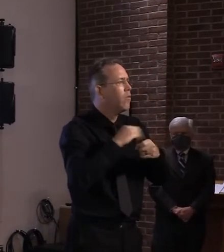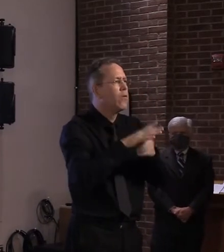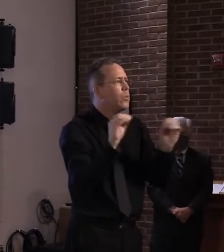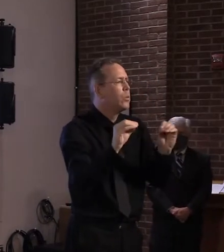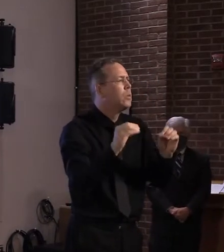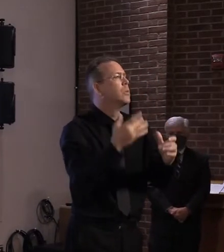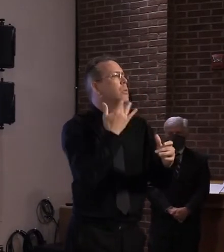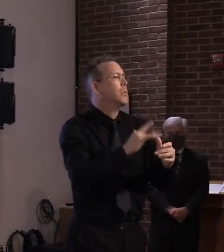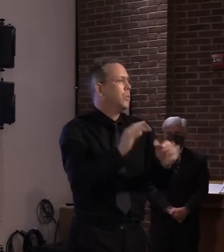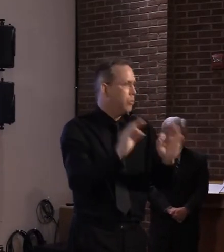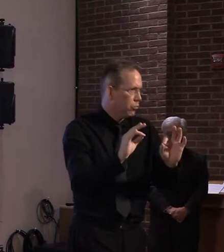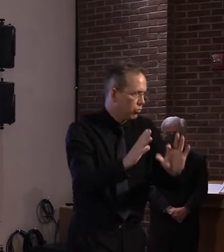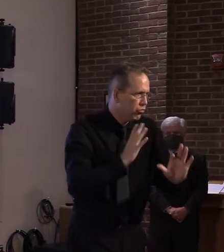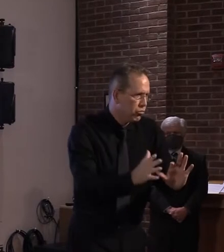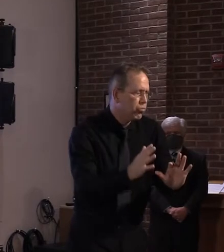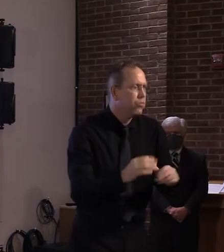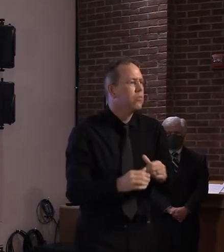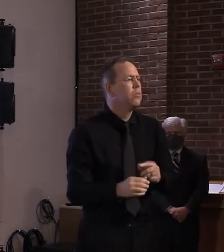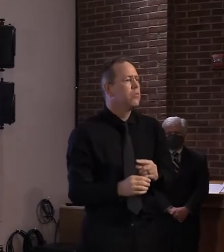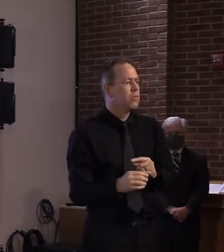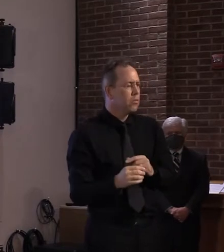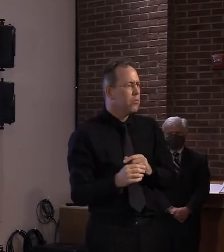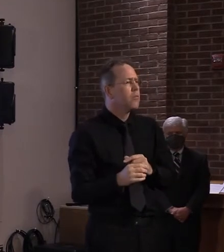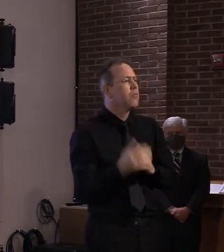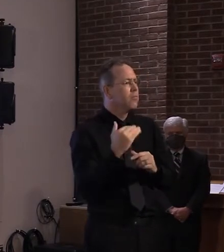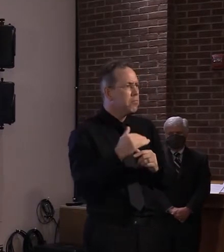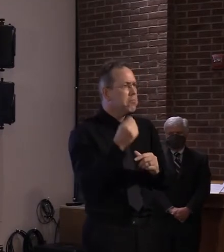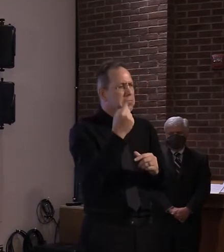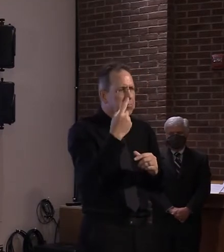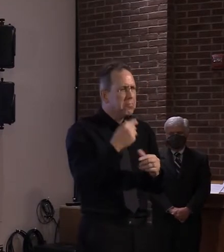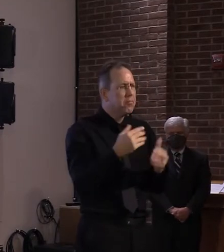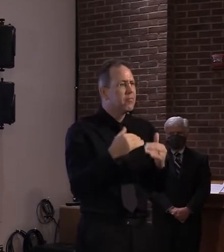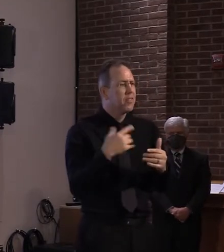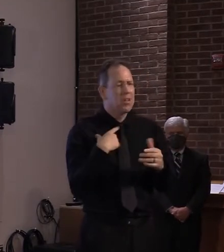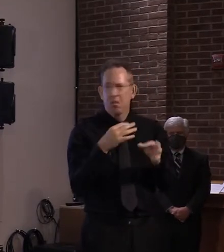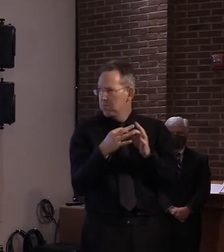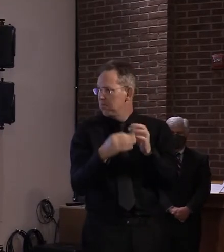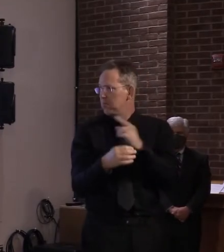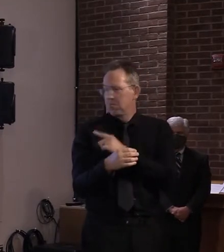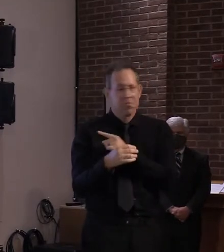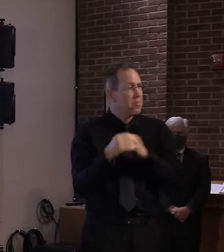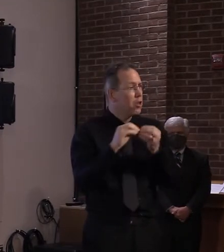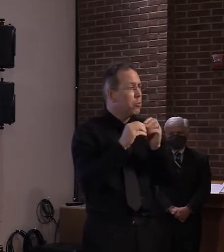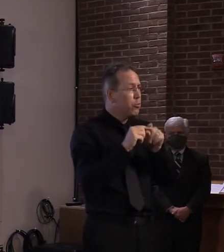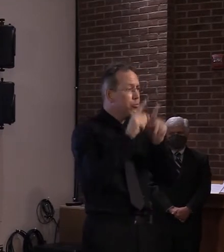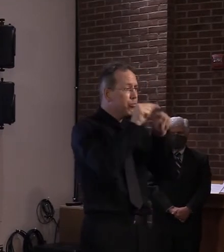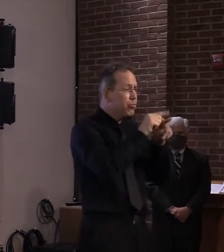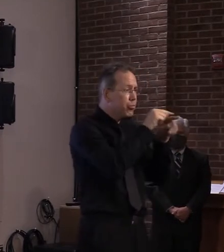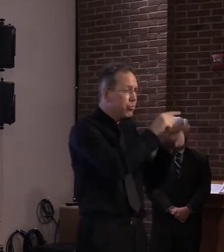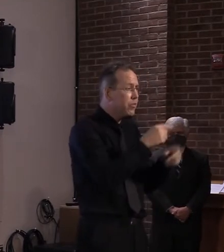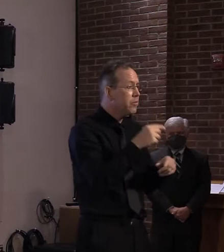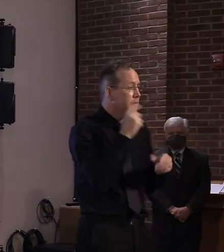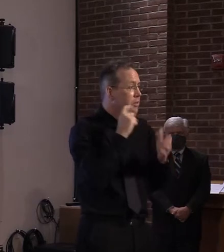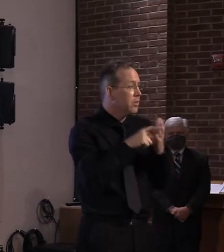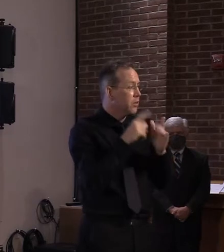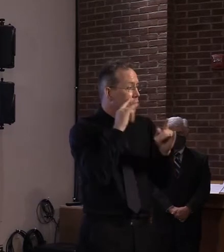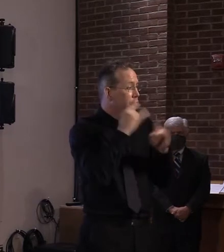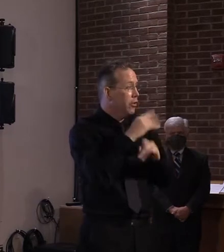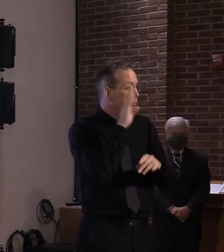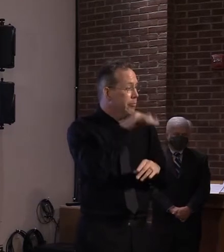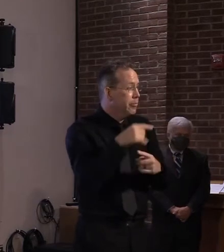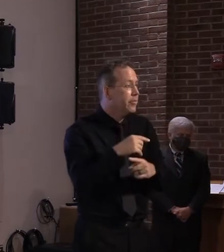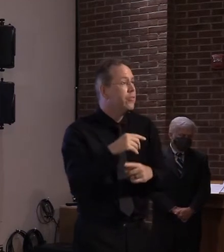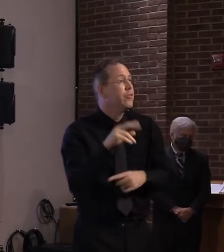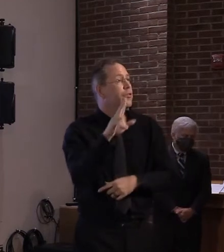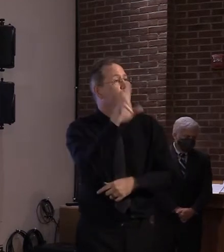And I show you all this data at a time that, as you know, our country is actually seeing an